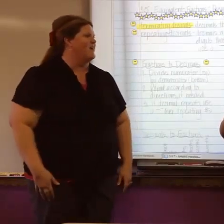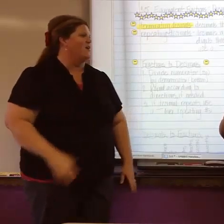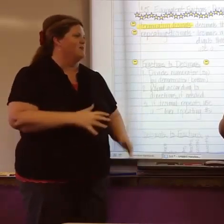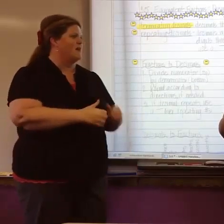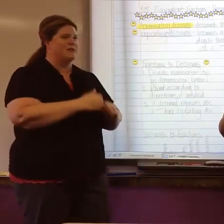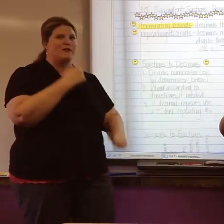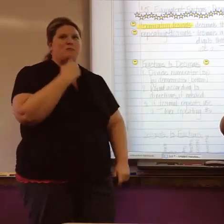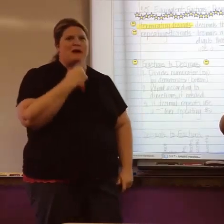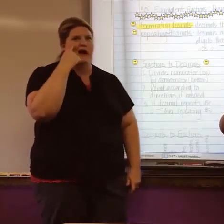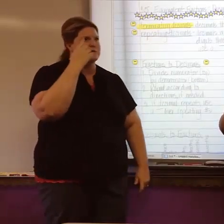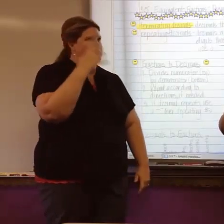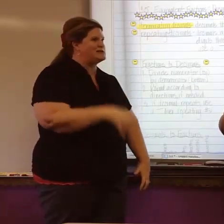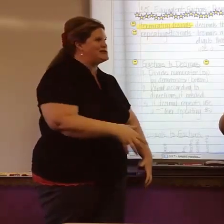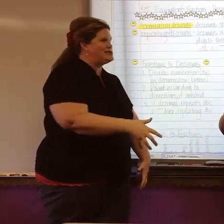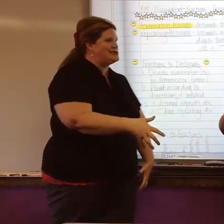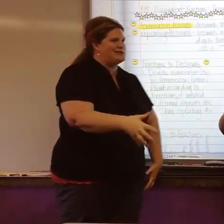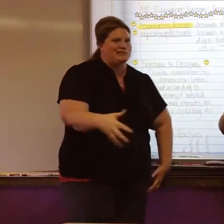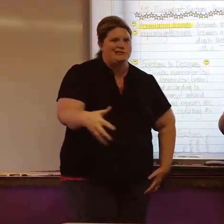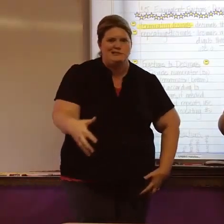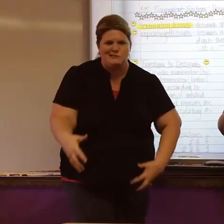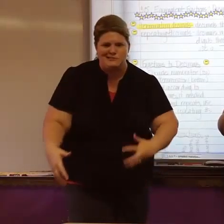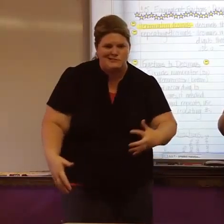people. I like a red eye, like